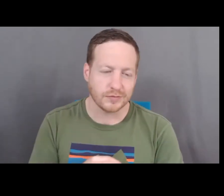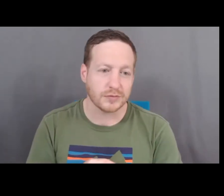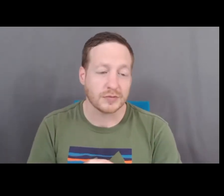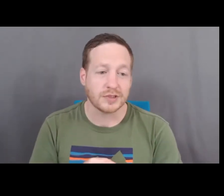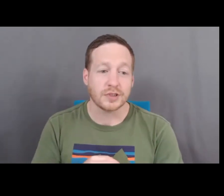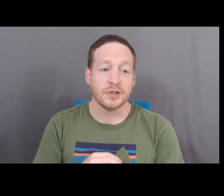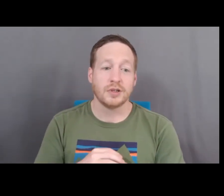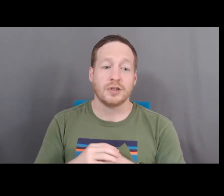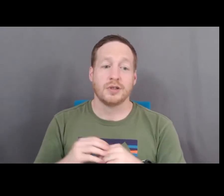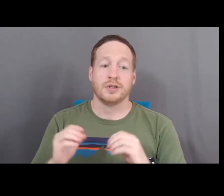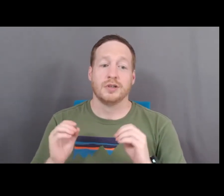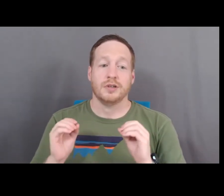Thank you, everyone.